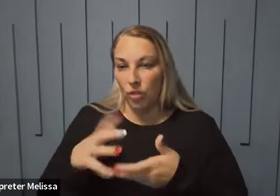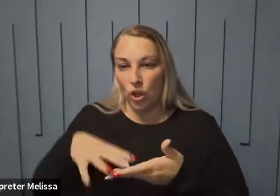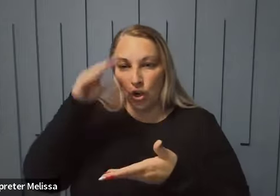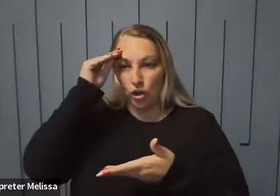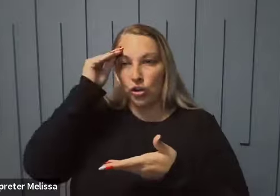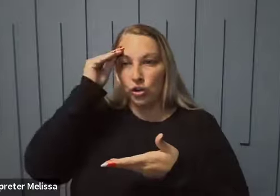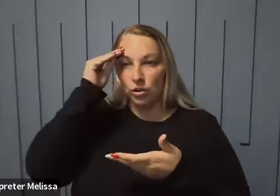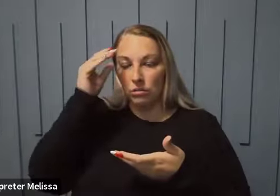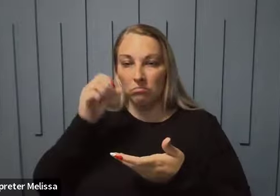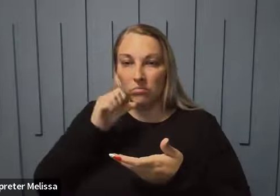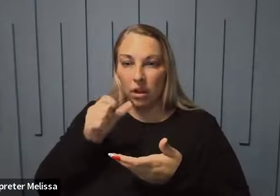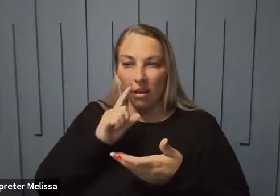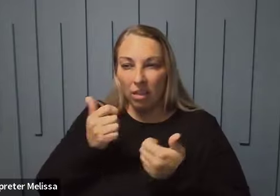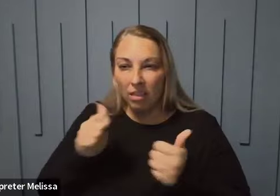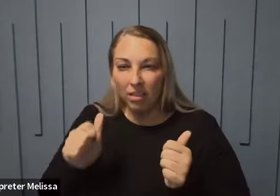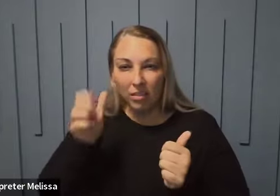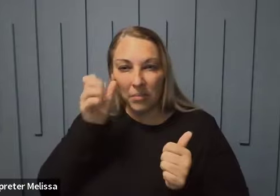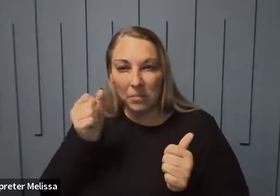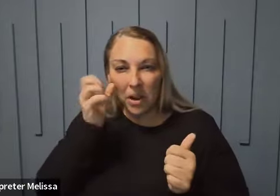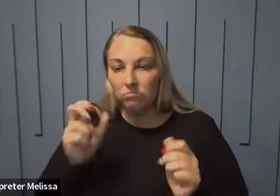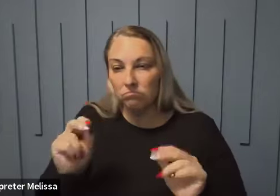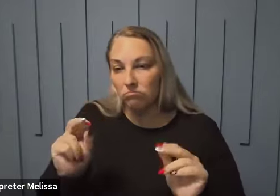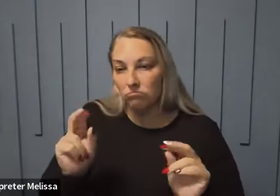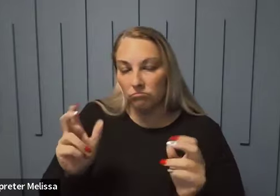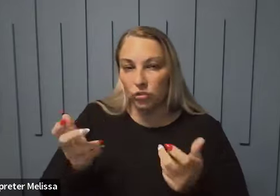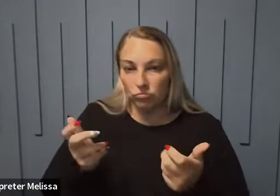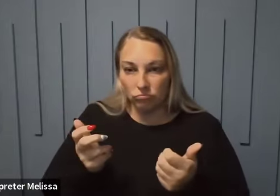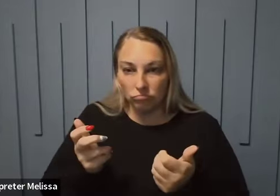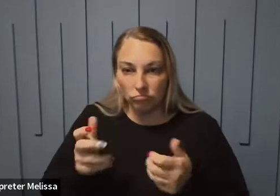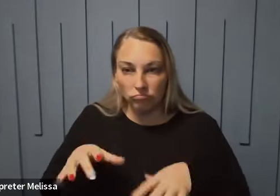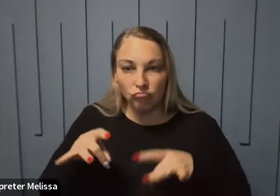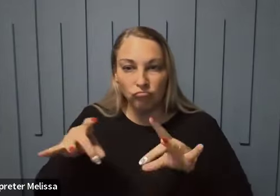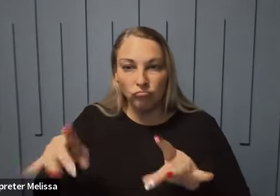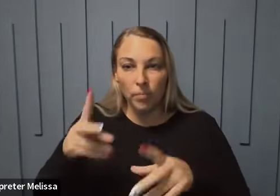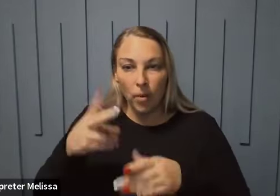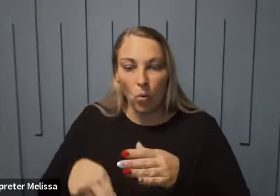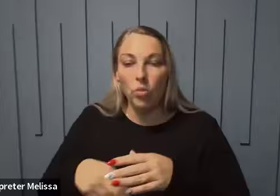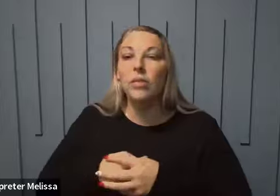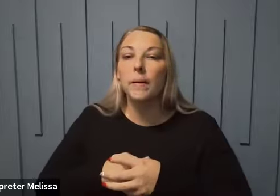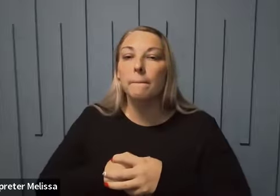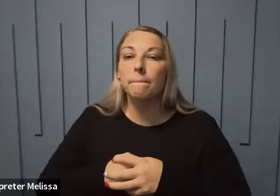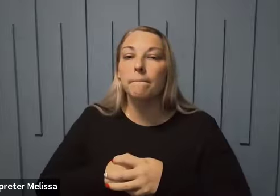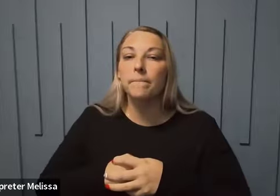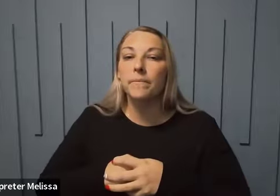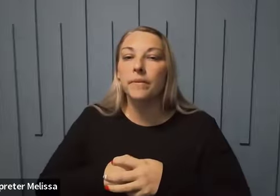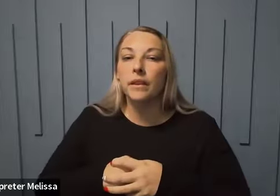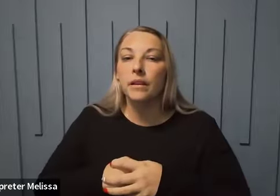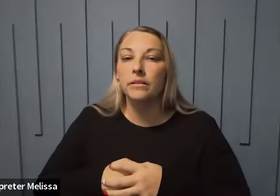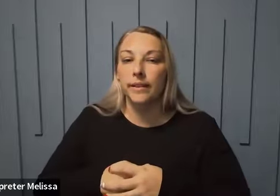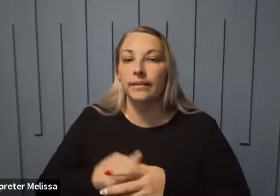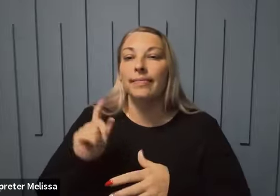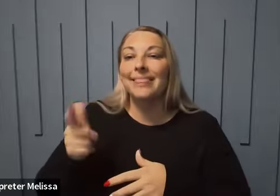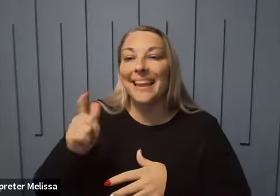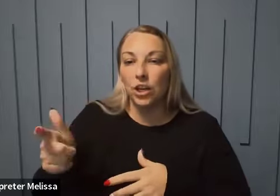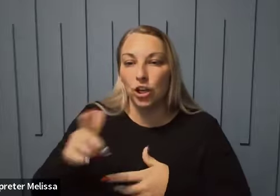of effort on their part, both languages. Then later, they move to the secondary form of learning